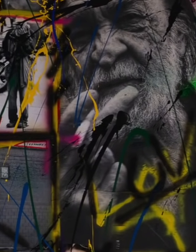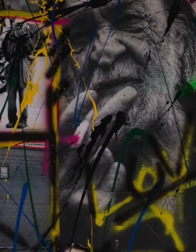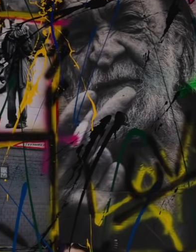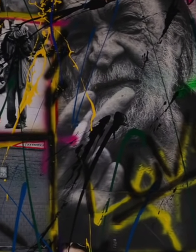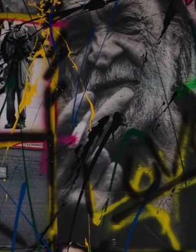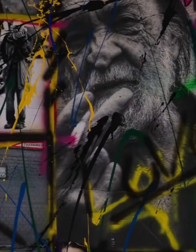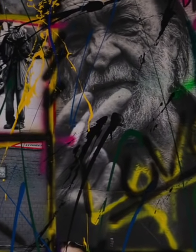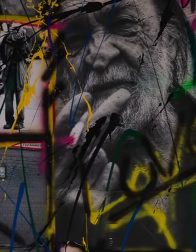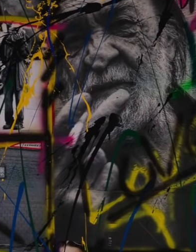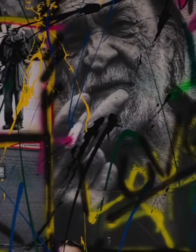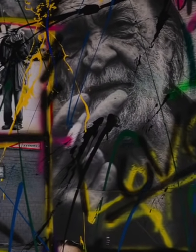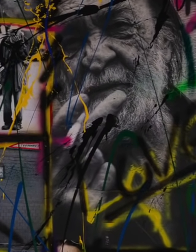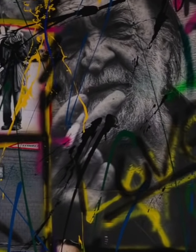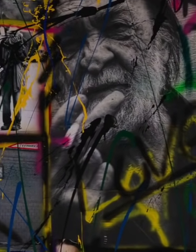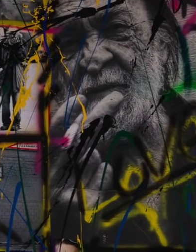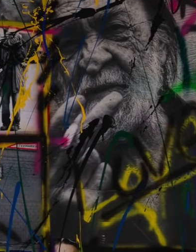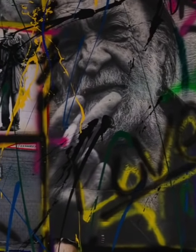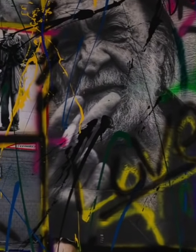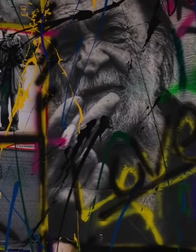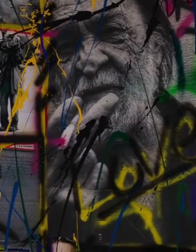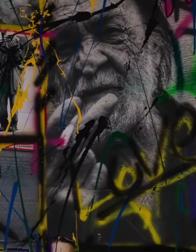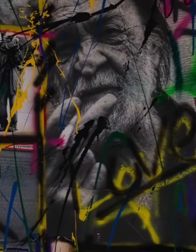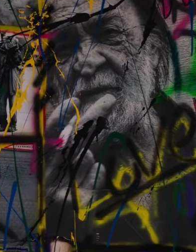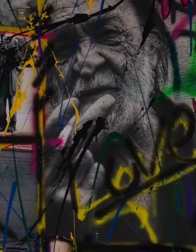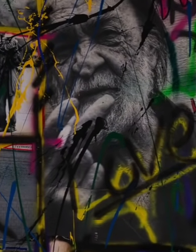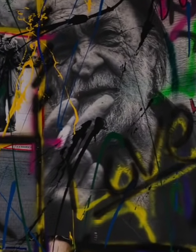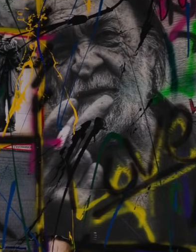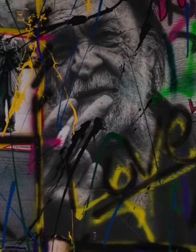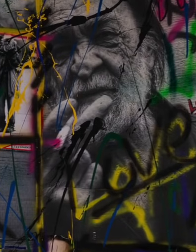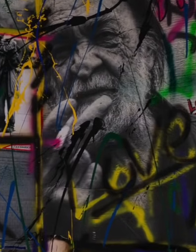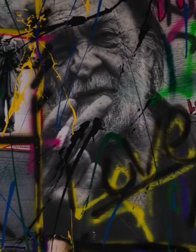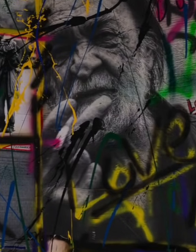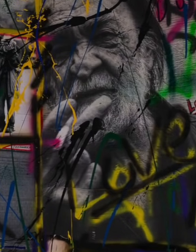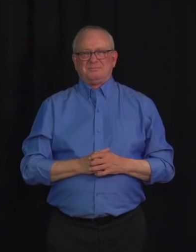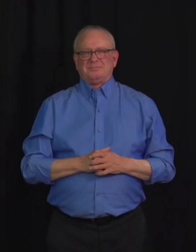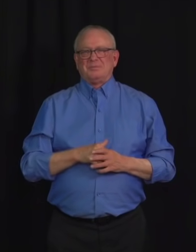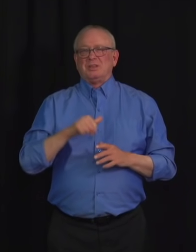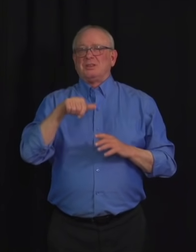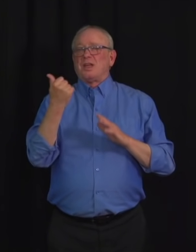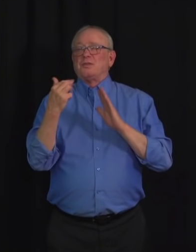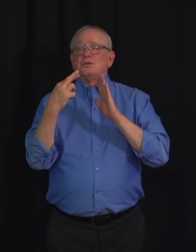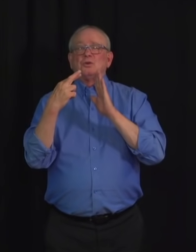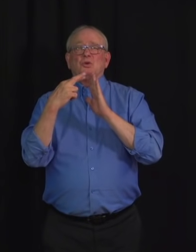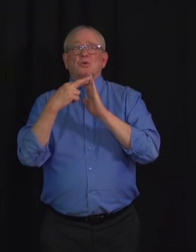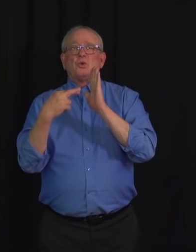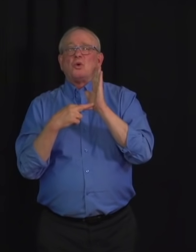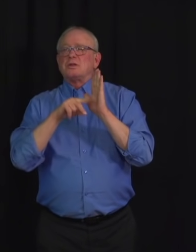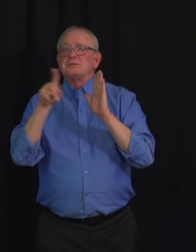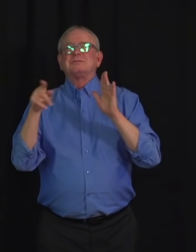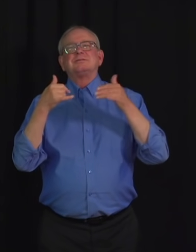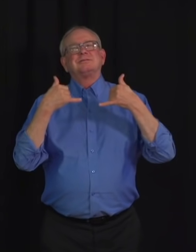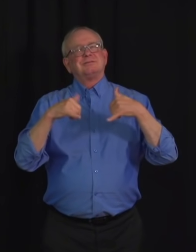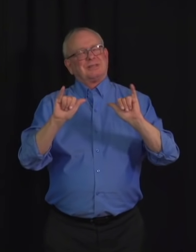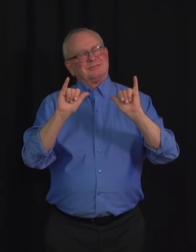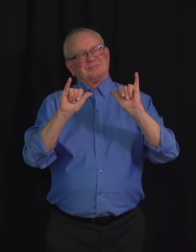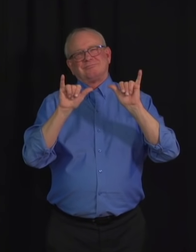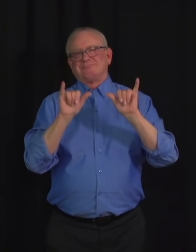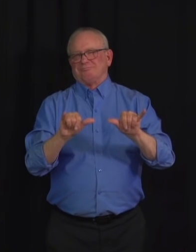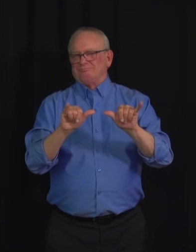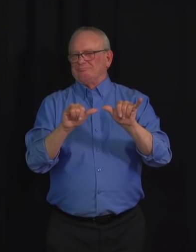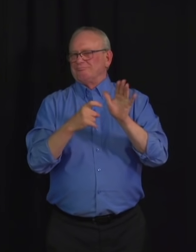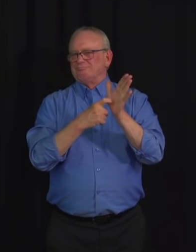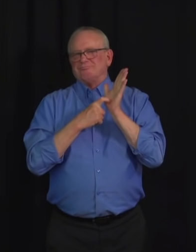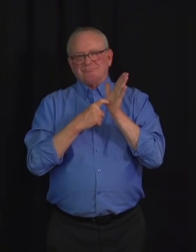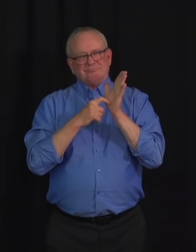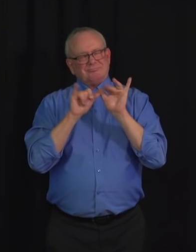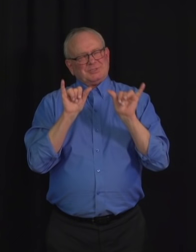1, 2, or no doses, all of the other restrictions in place still apply. I want to end today with